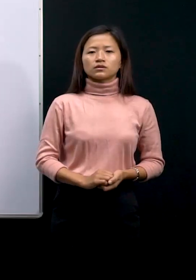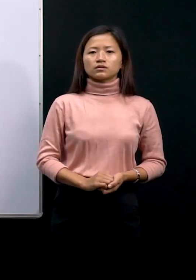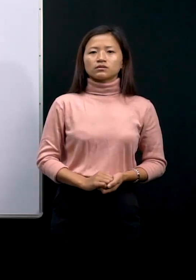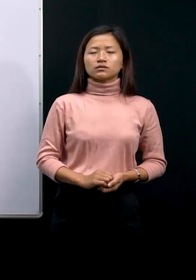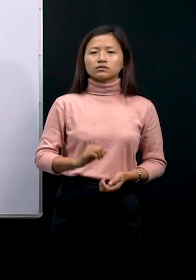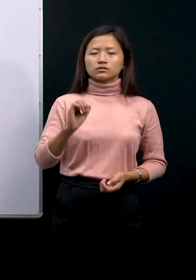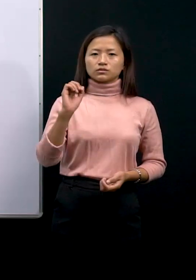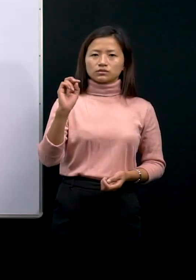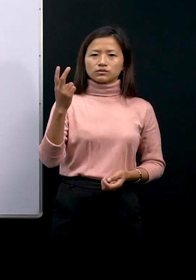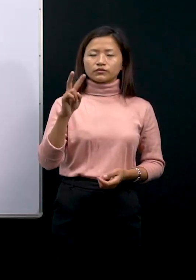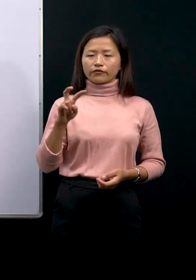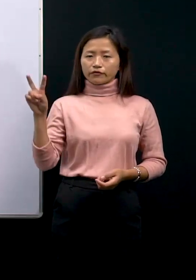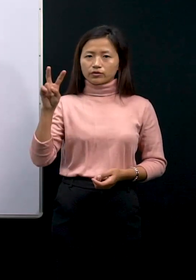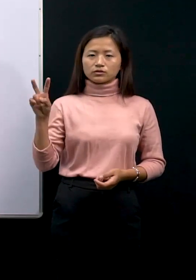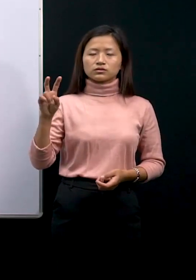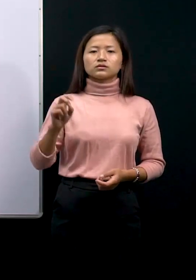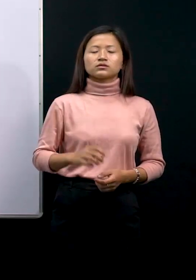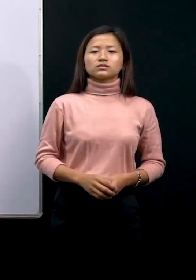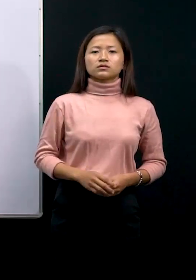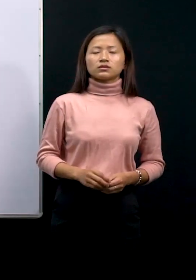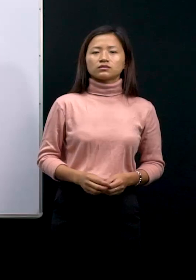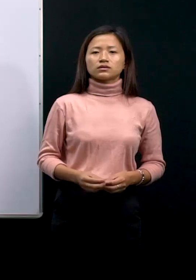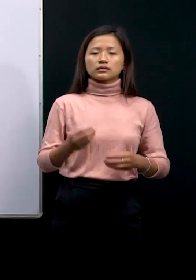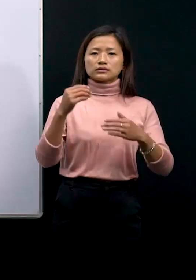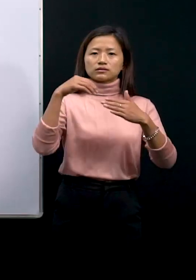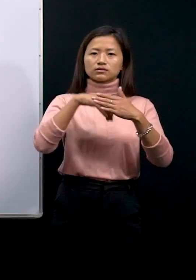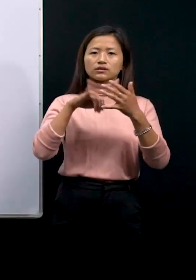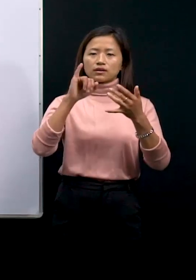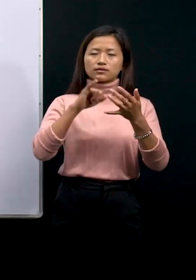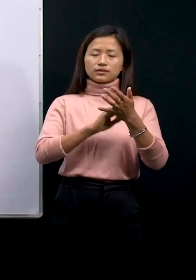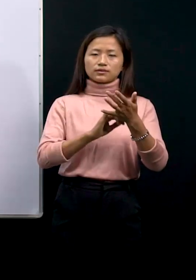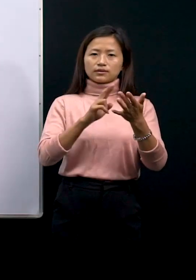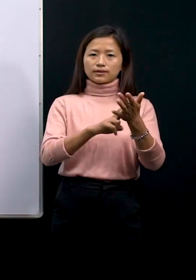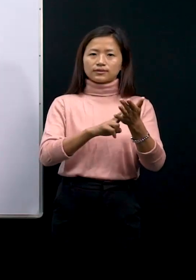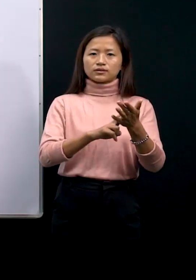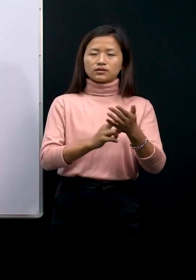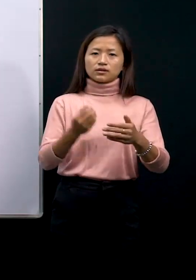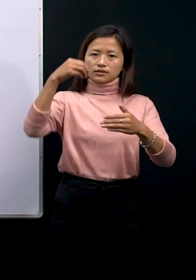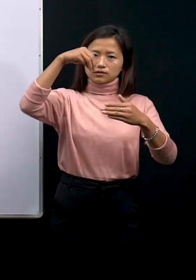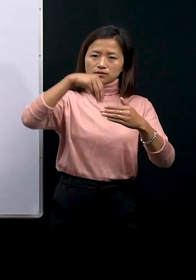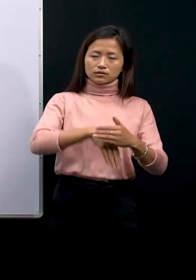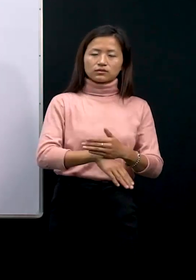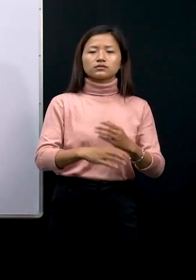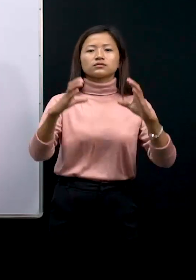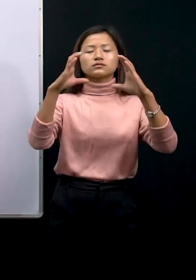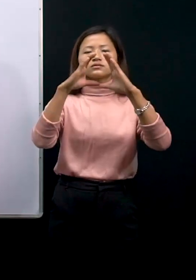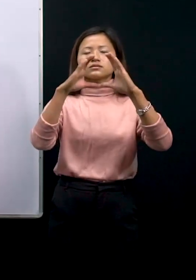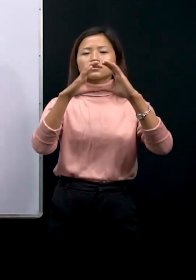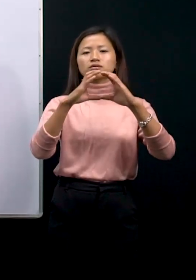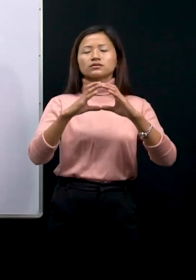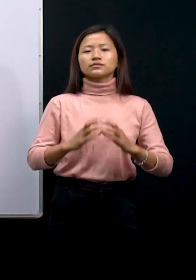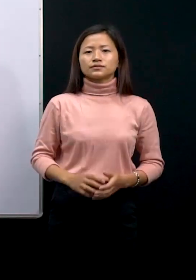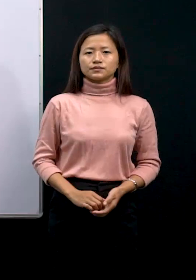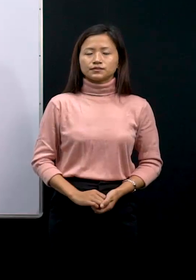there are two words are there. One is circumscribe, another one is inscribe. Inscribe means inside the circle. Inside the circle a